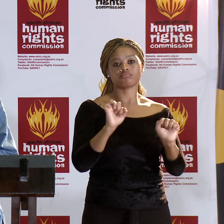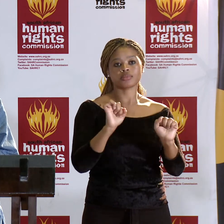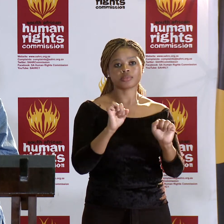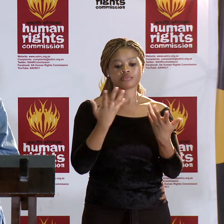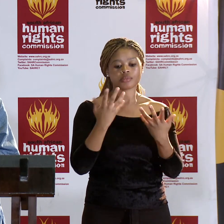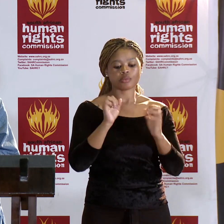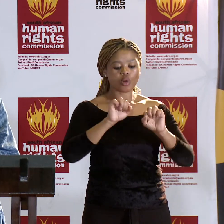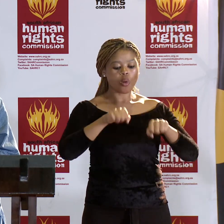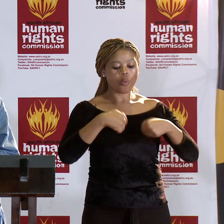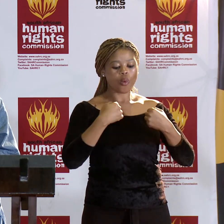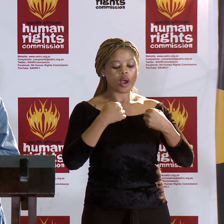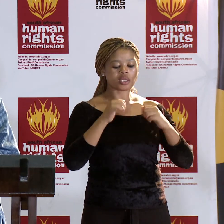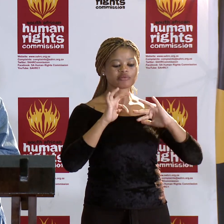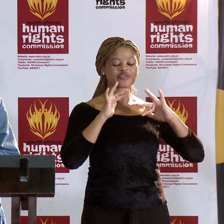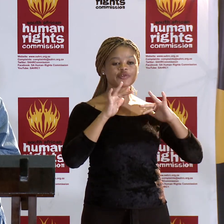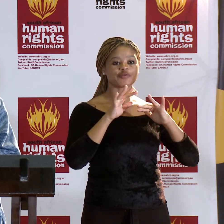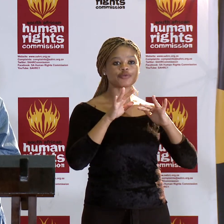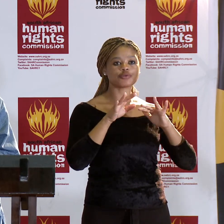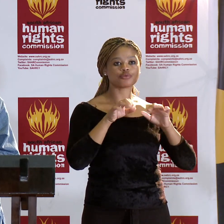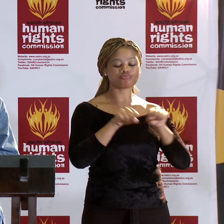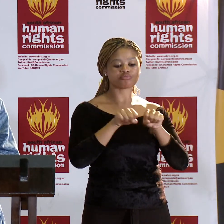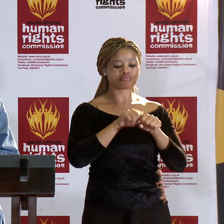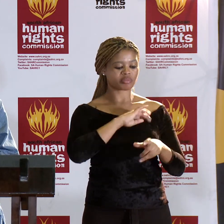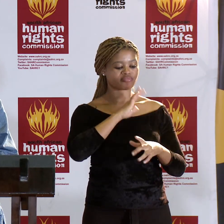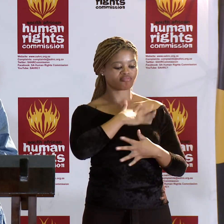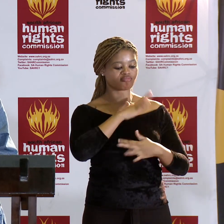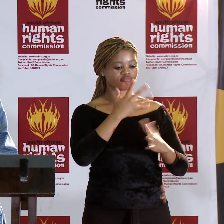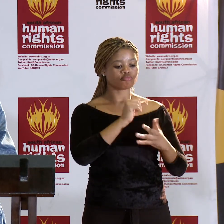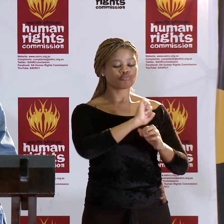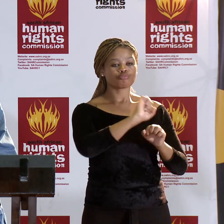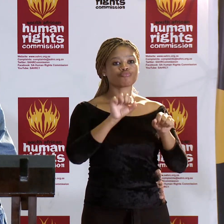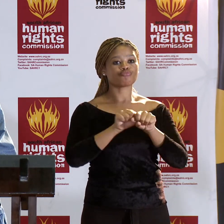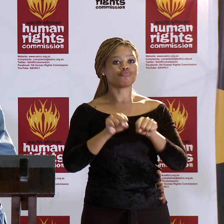You wear very fancy shoes, and they may be not liking your shoes.